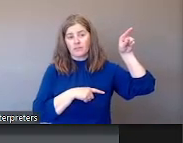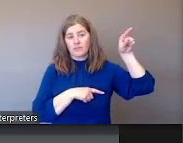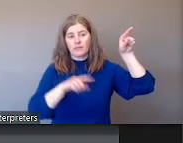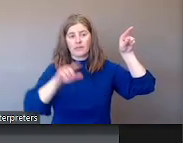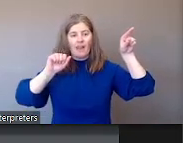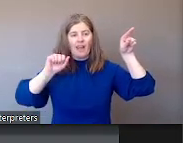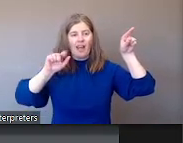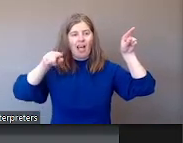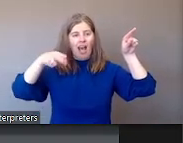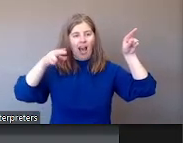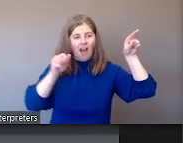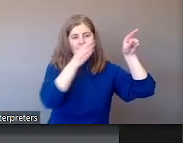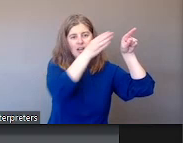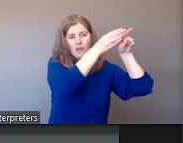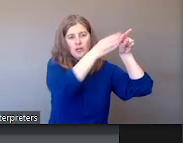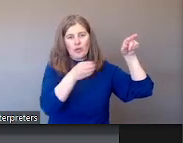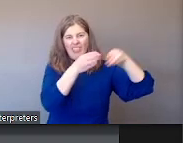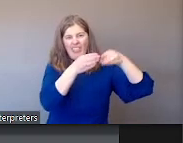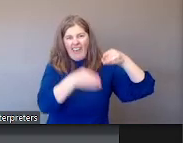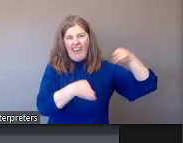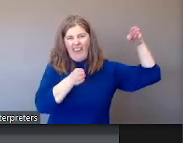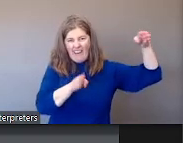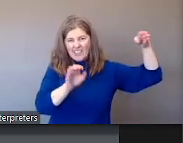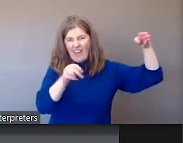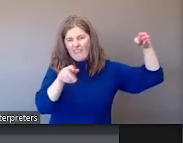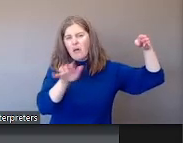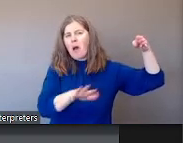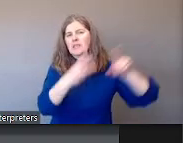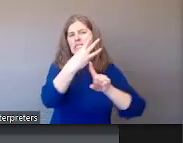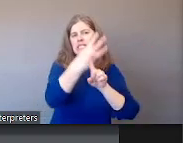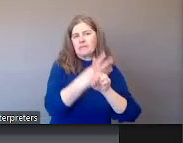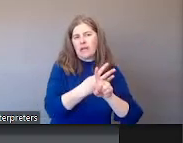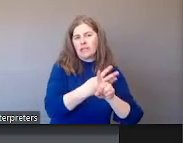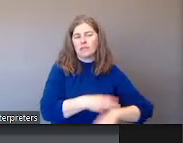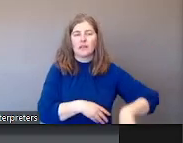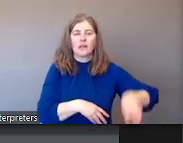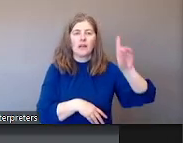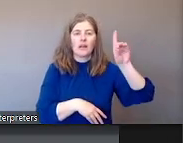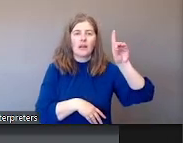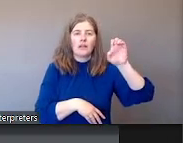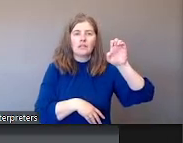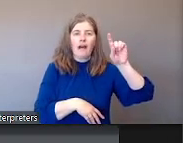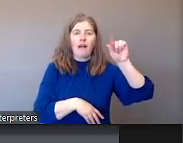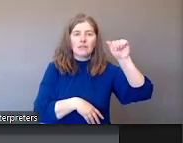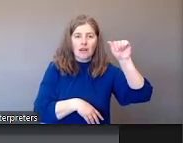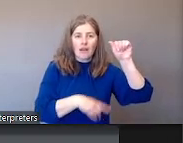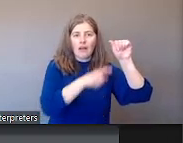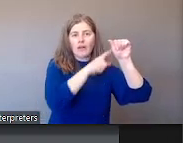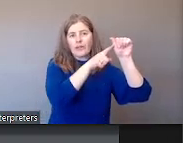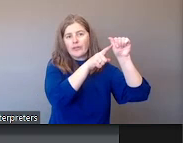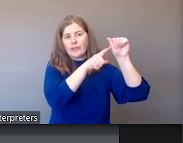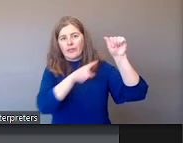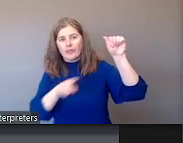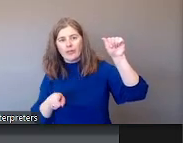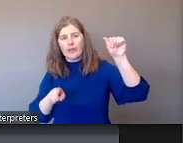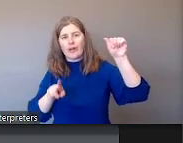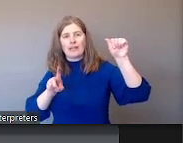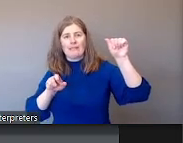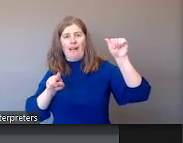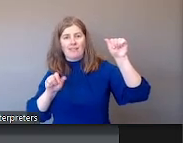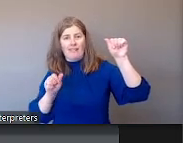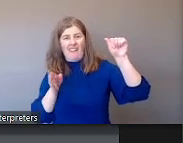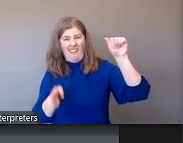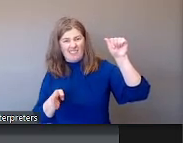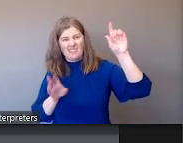alpha to the end of alpha, it's about 6 months. If you look from the beginning of delta to the end of delta,